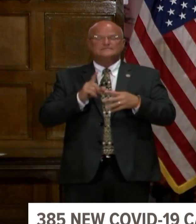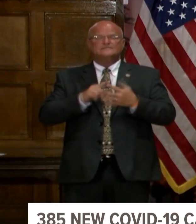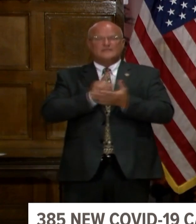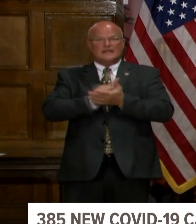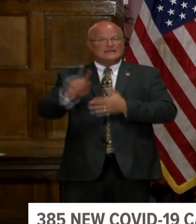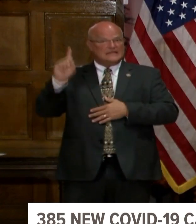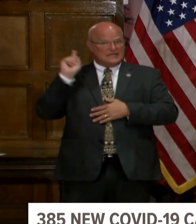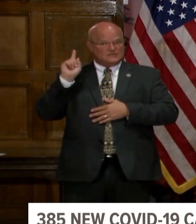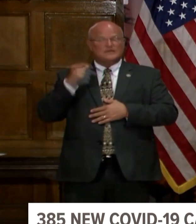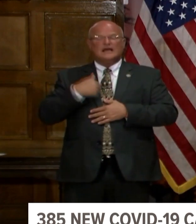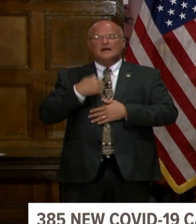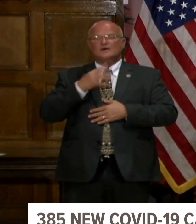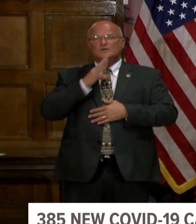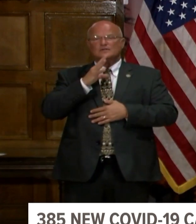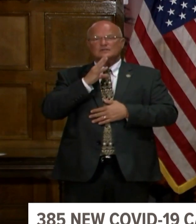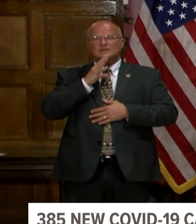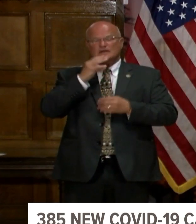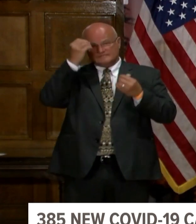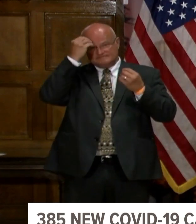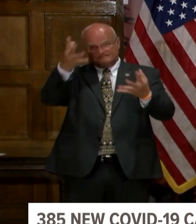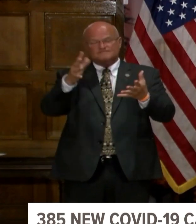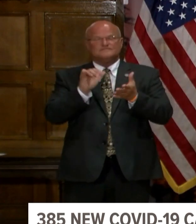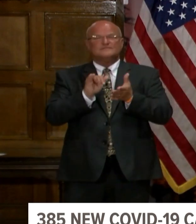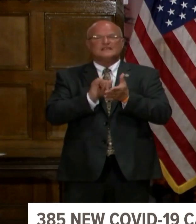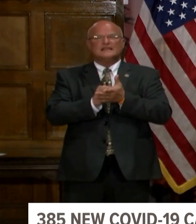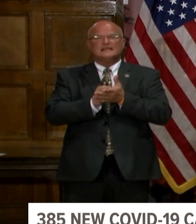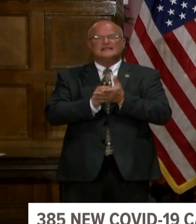lastly, I want to let everyone know